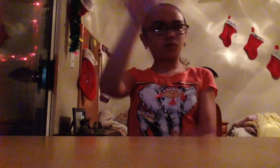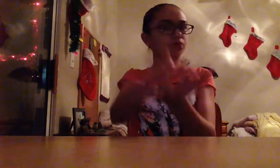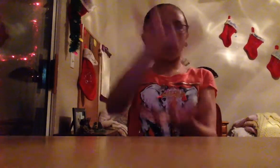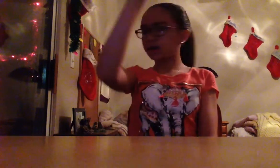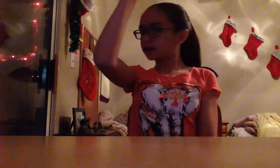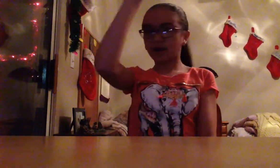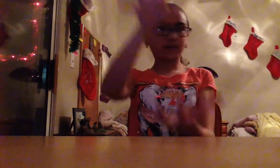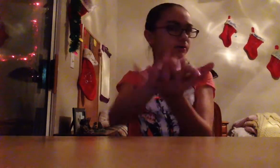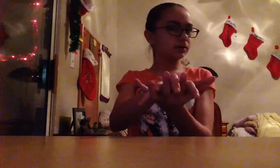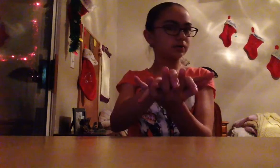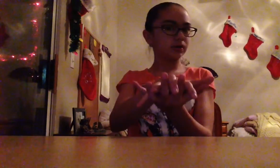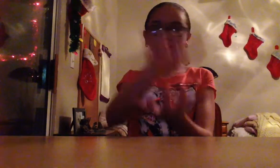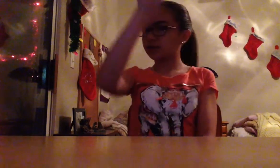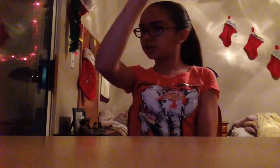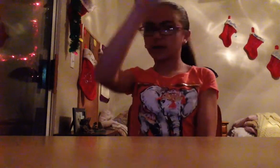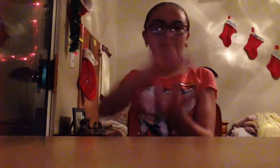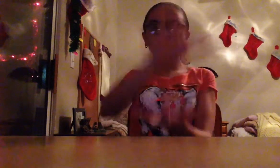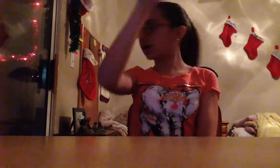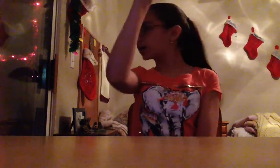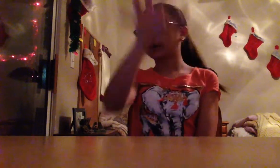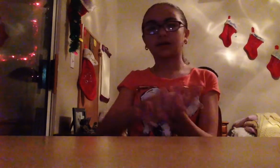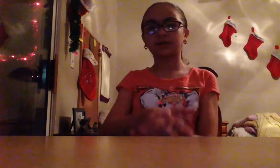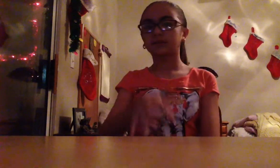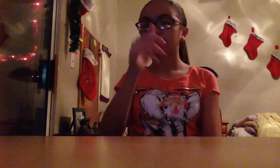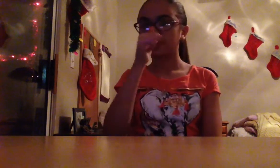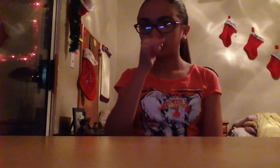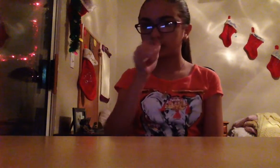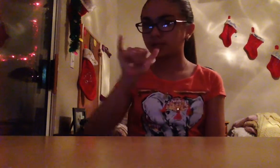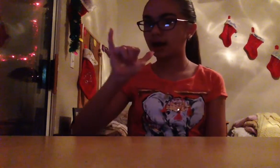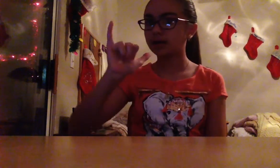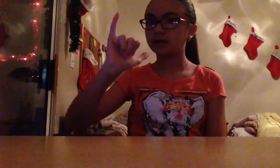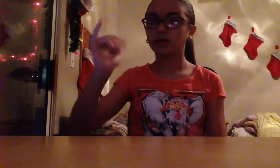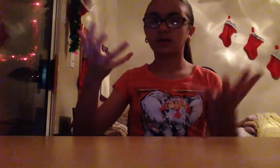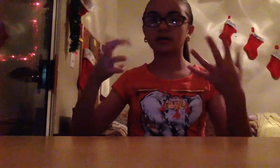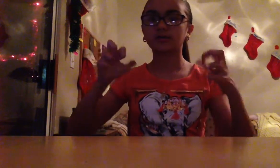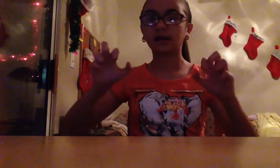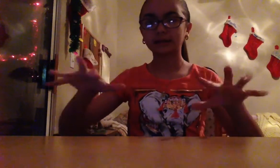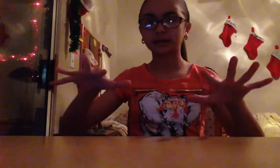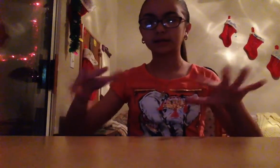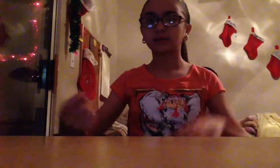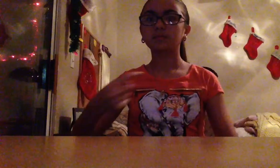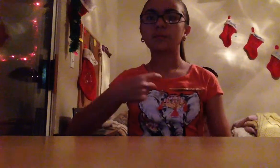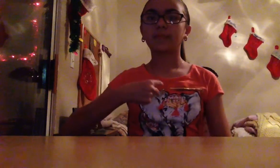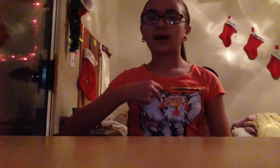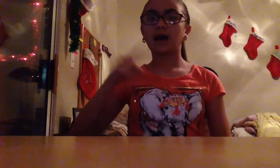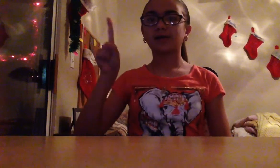No crocodiles. No shake your head. No crocodiles. Or rhinoceroses. I